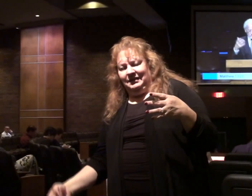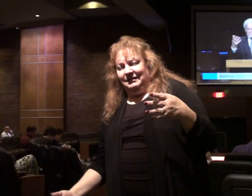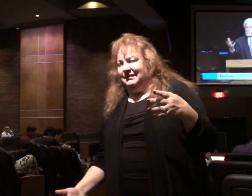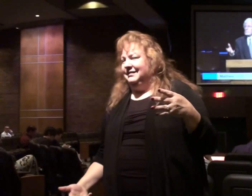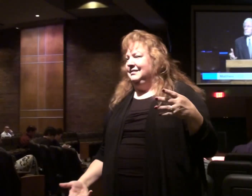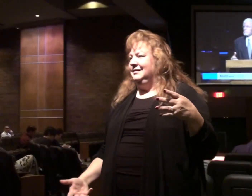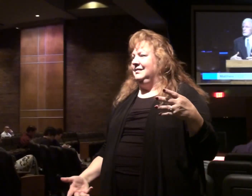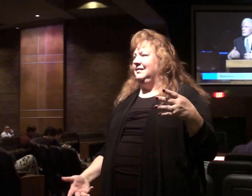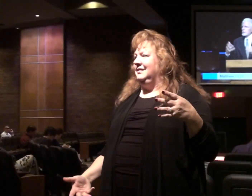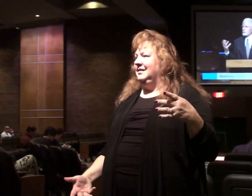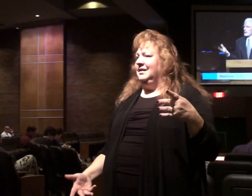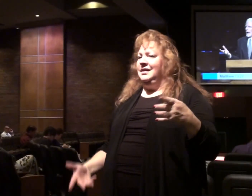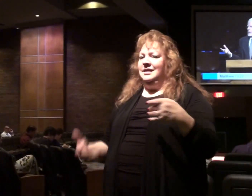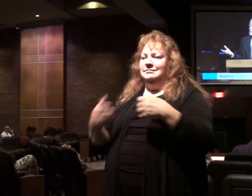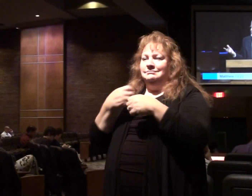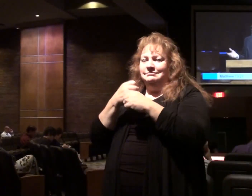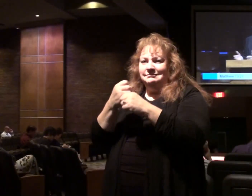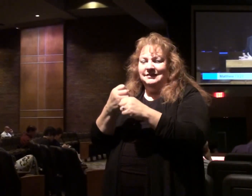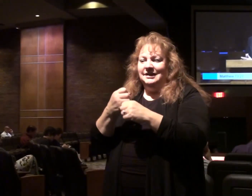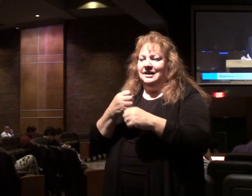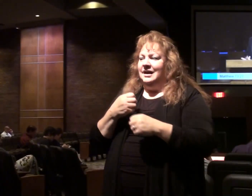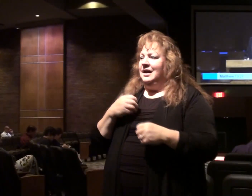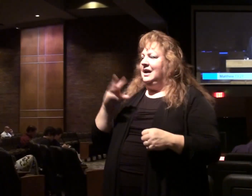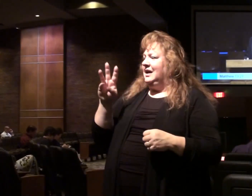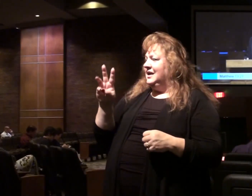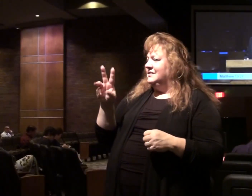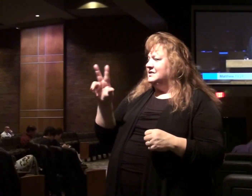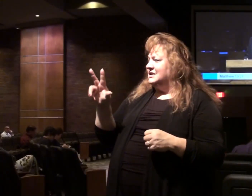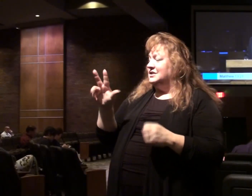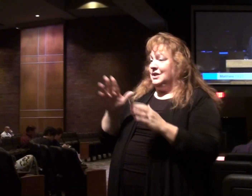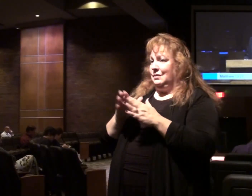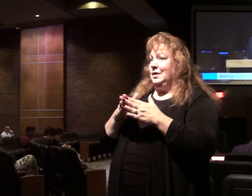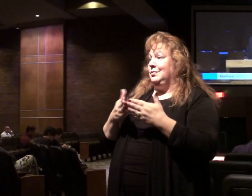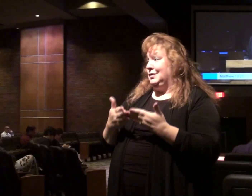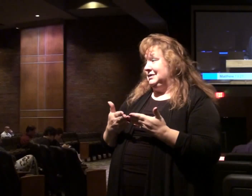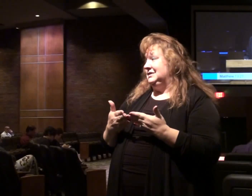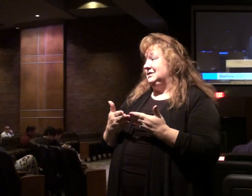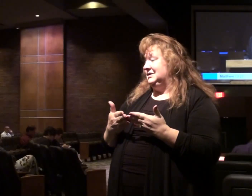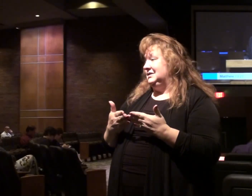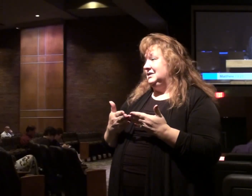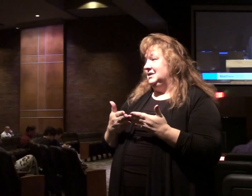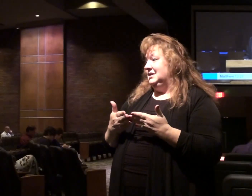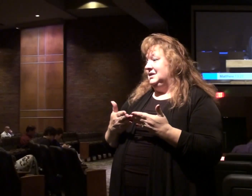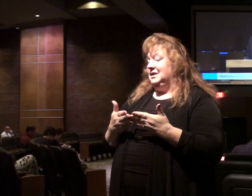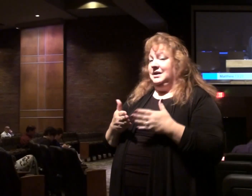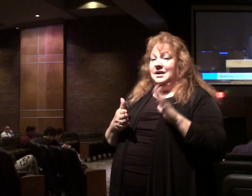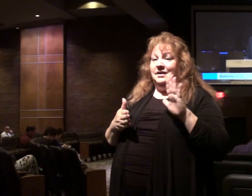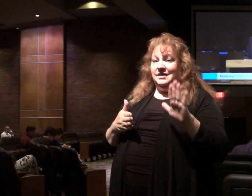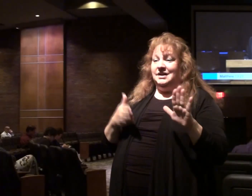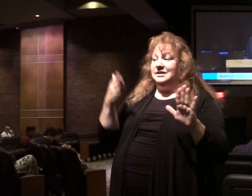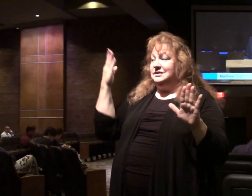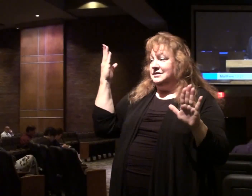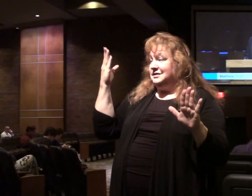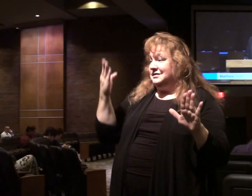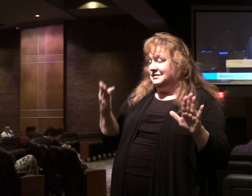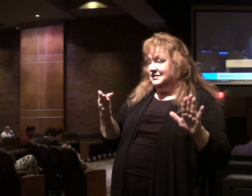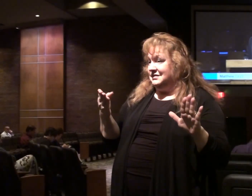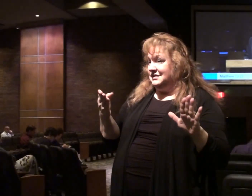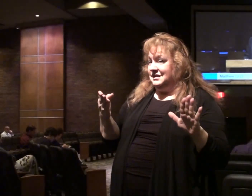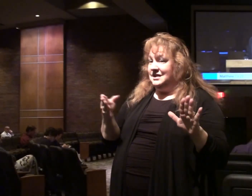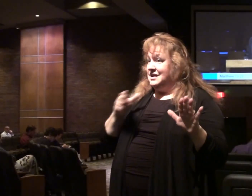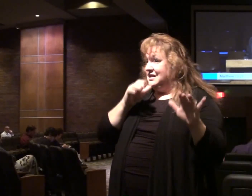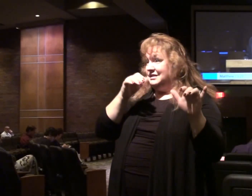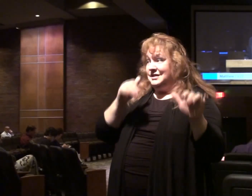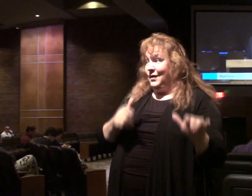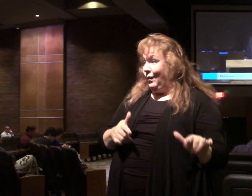he's producing. I have 63 volumes of Spurgeon sermons, and that's not all